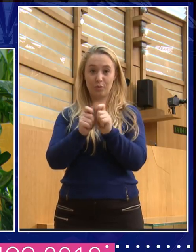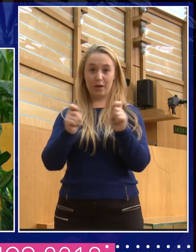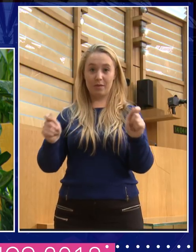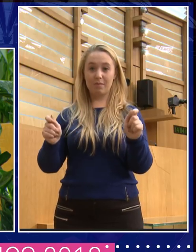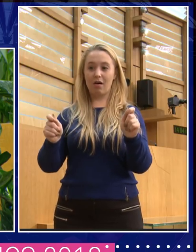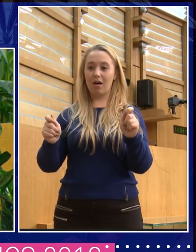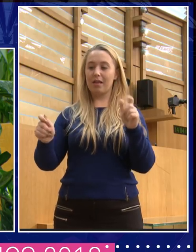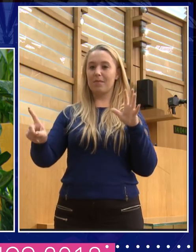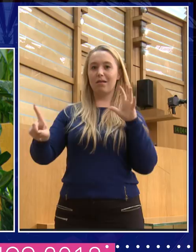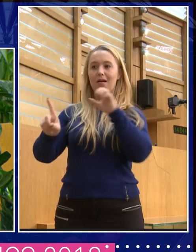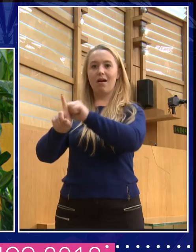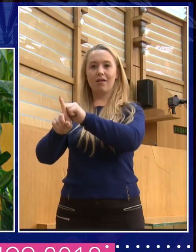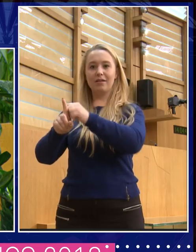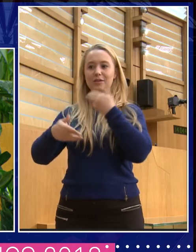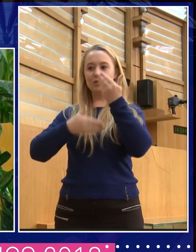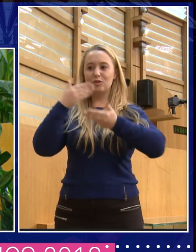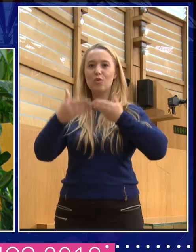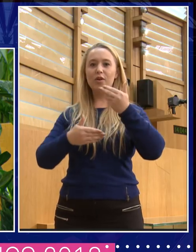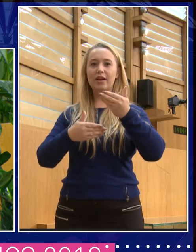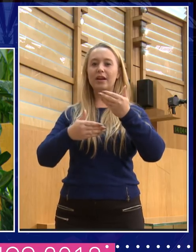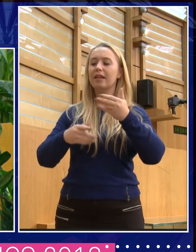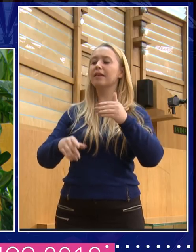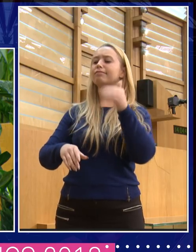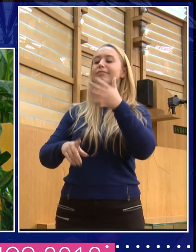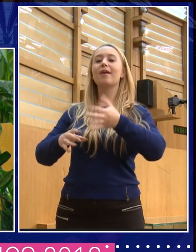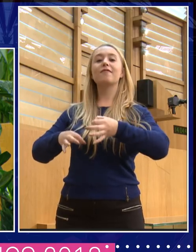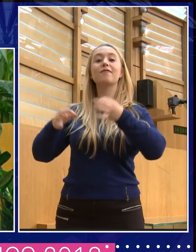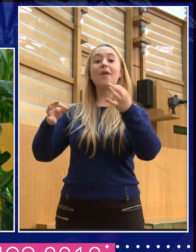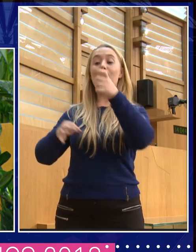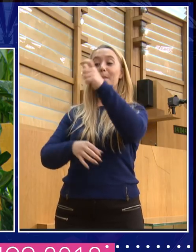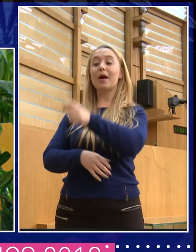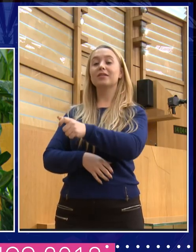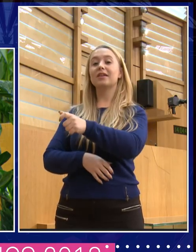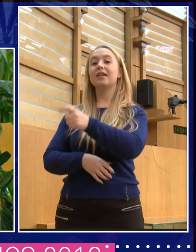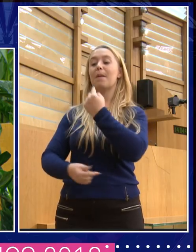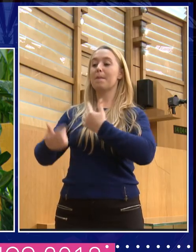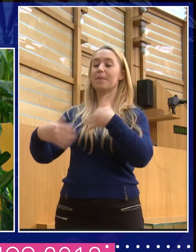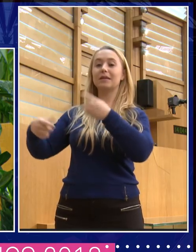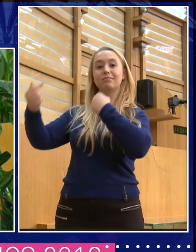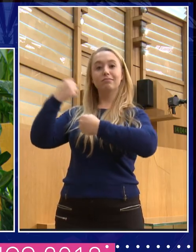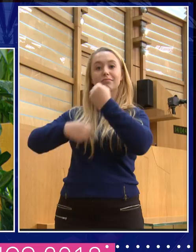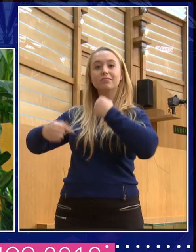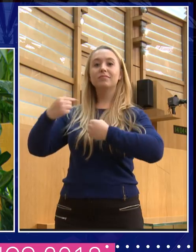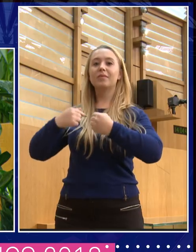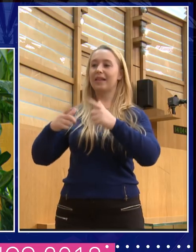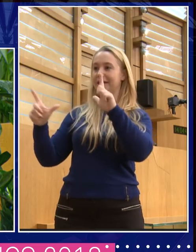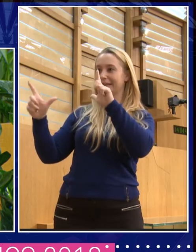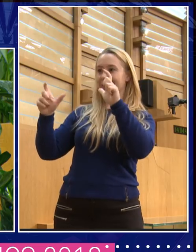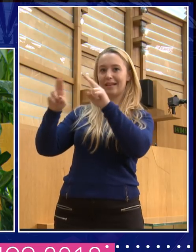onto this story and they tracked this kid down. Um, and they had a picture of his house, you know.